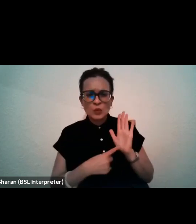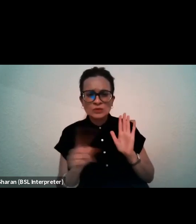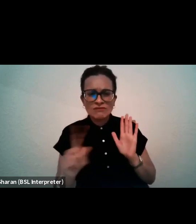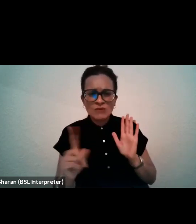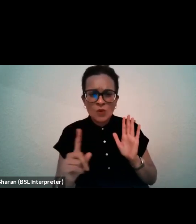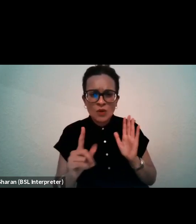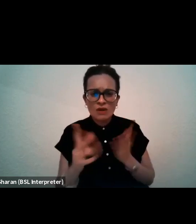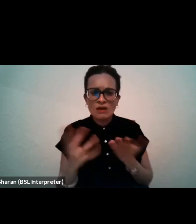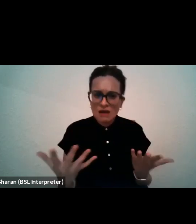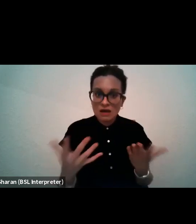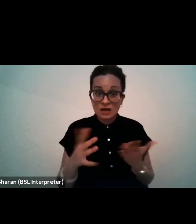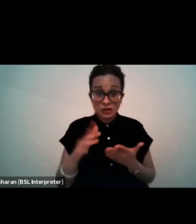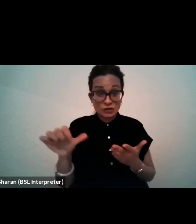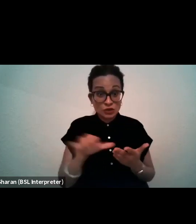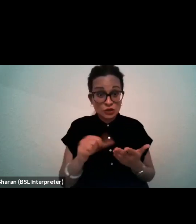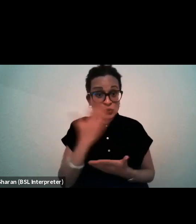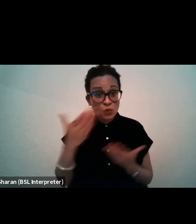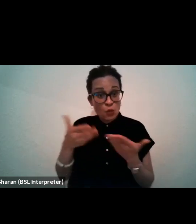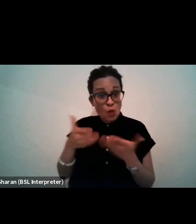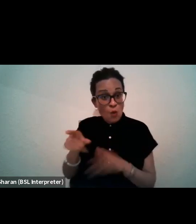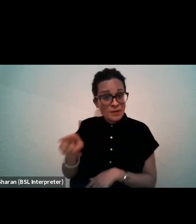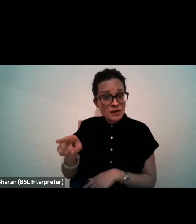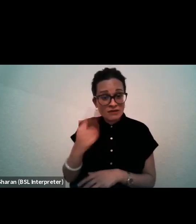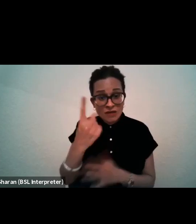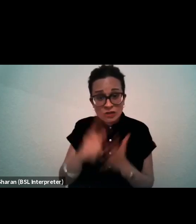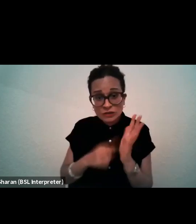wider reopening of schools on the 1st of